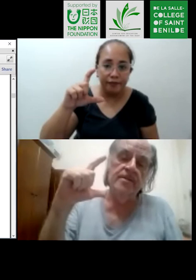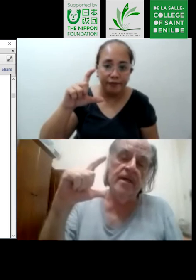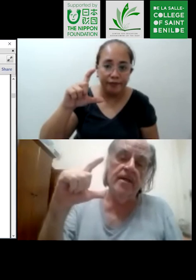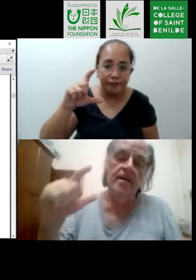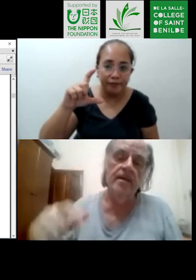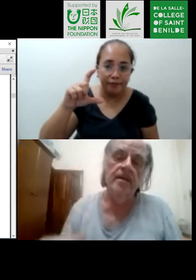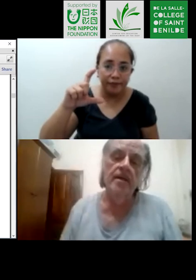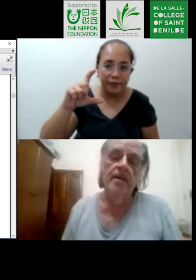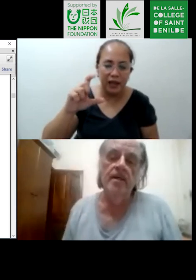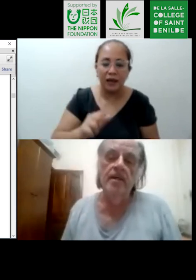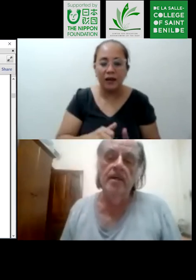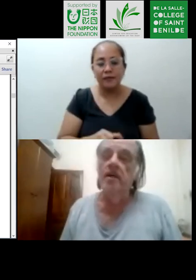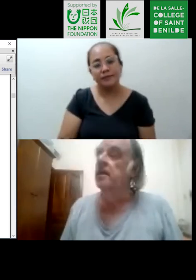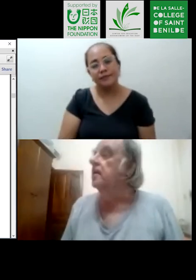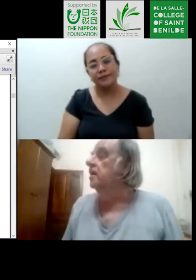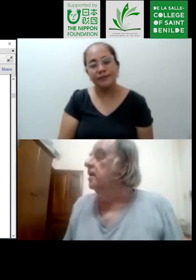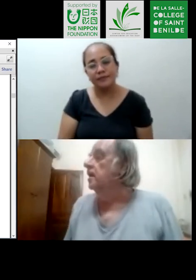how to say,